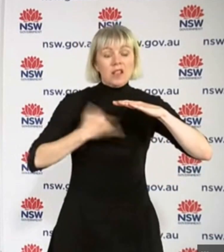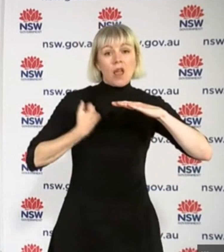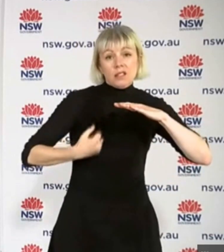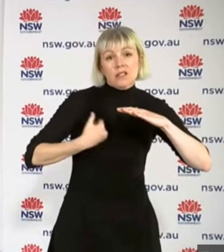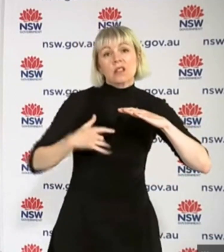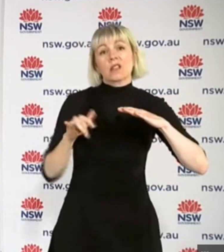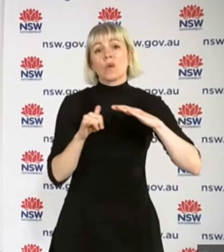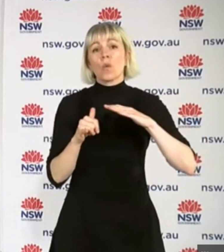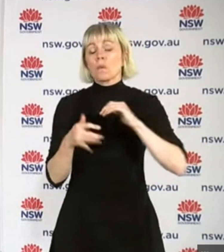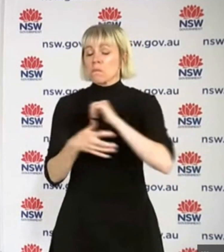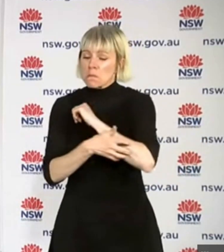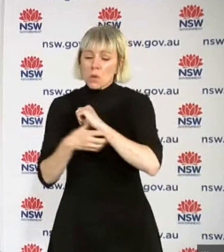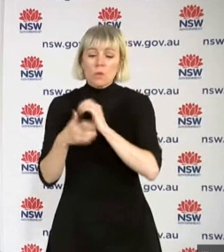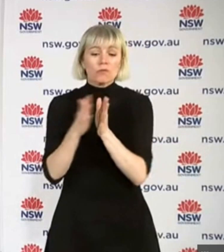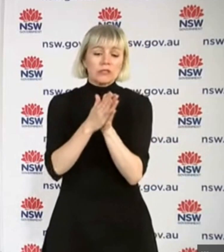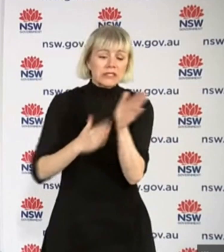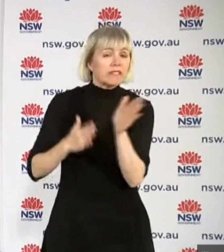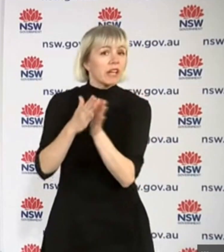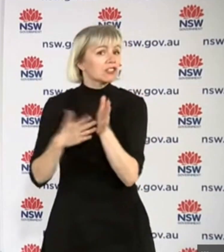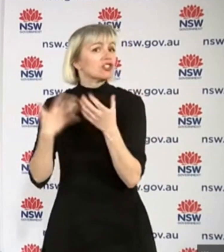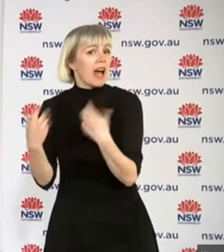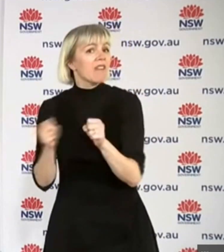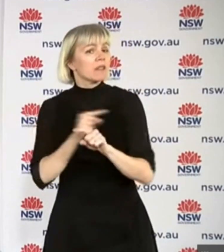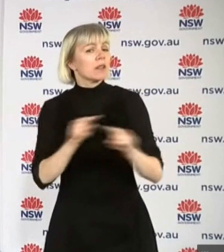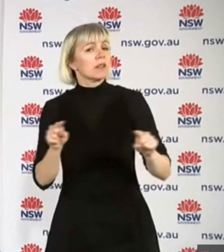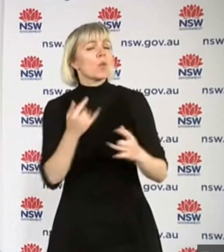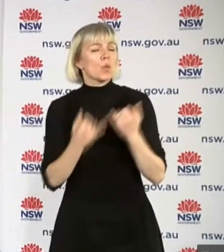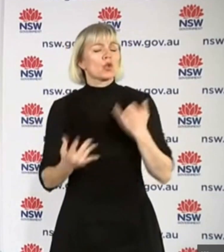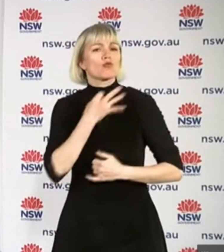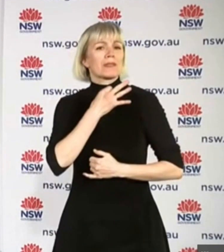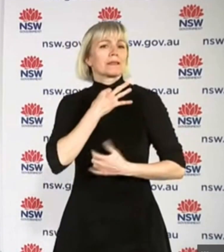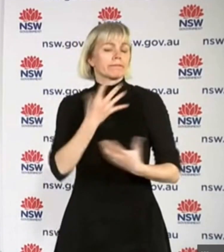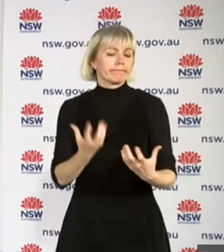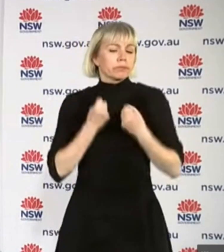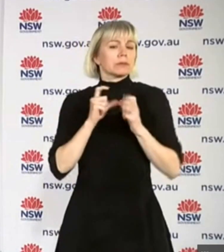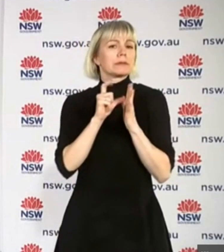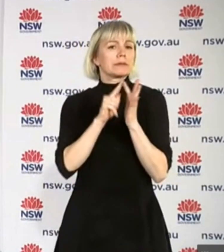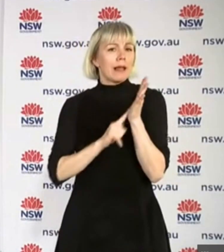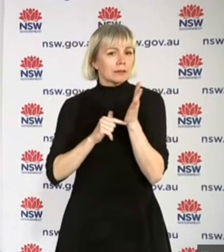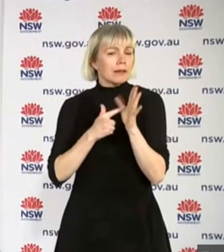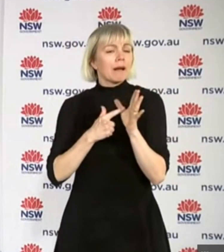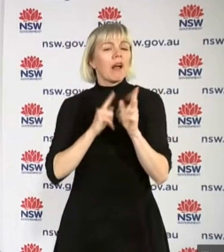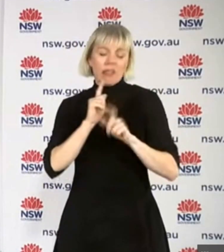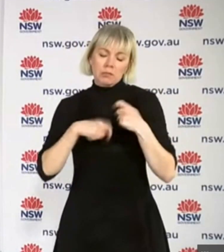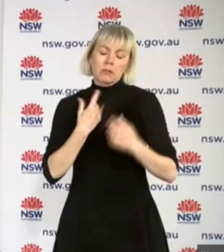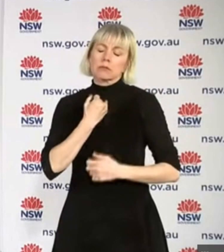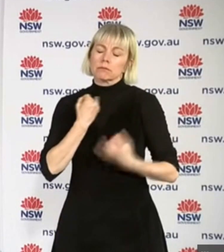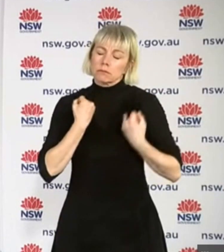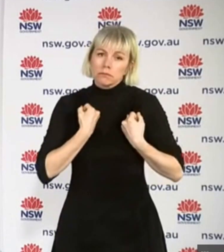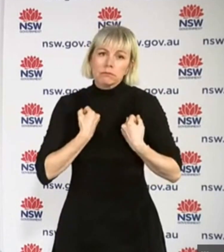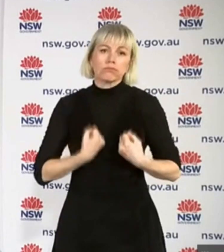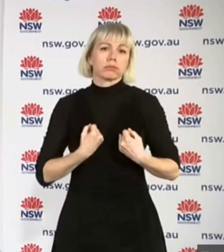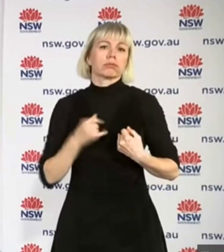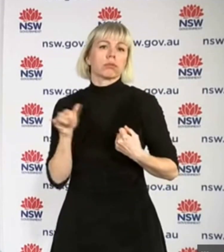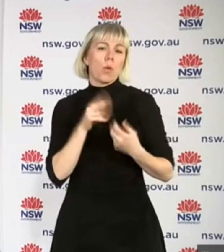got particular vulnerabilities and disadvantages are most vulnerable. And we've taken a particular interest to make sure that we support